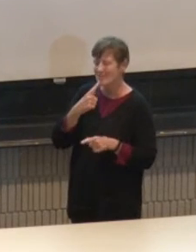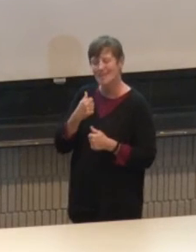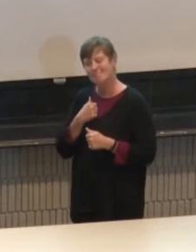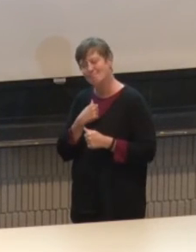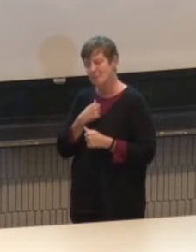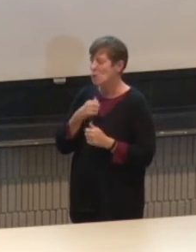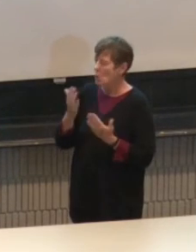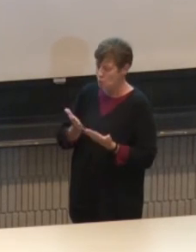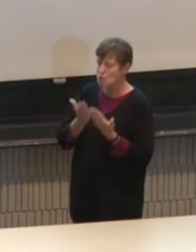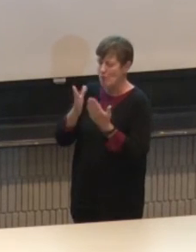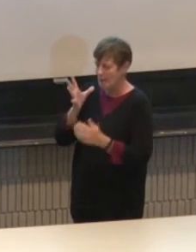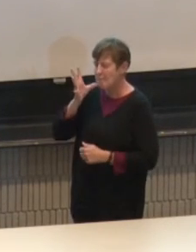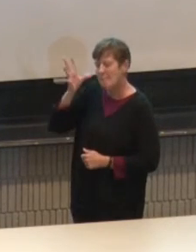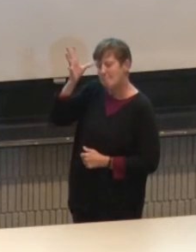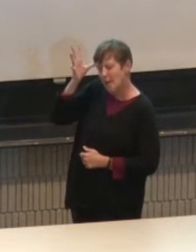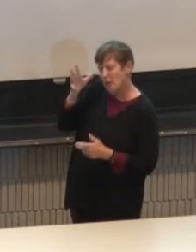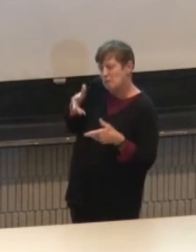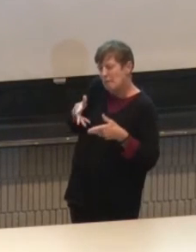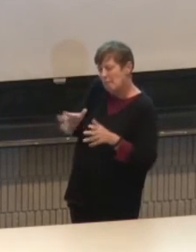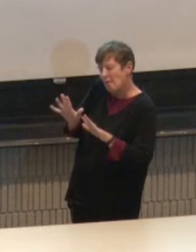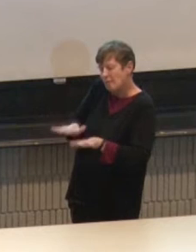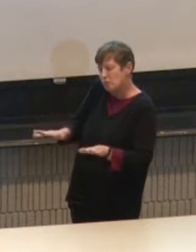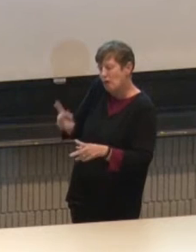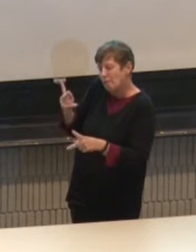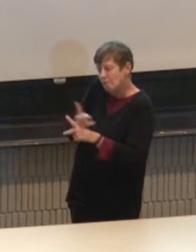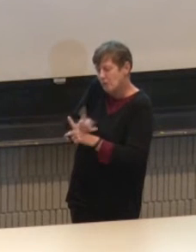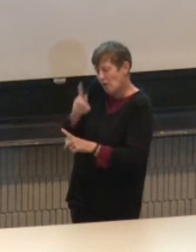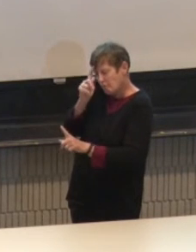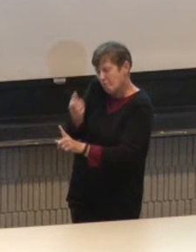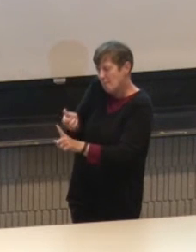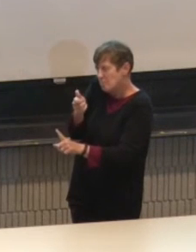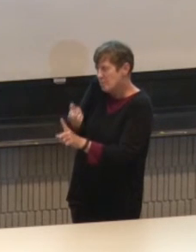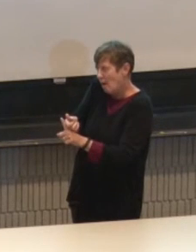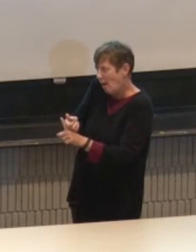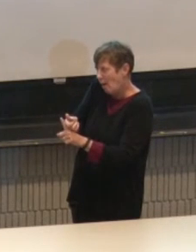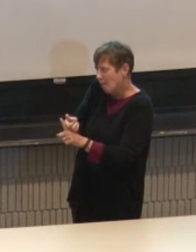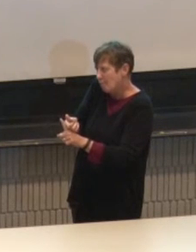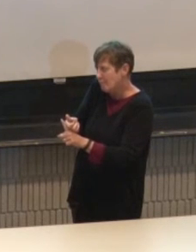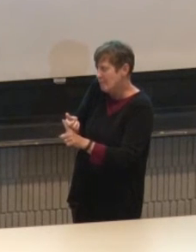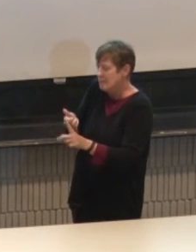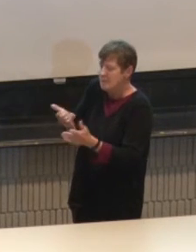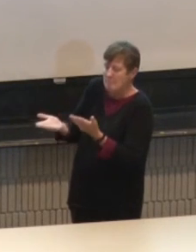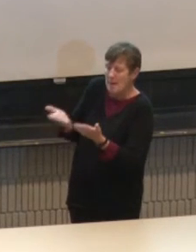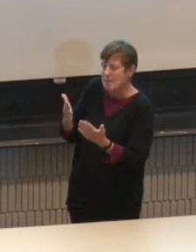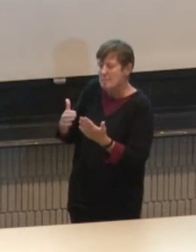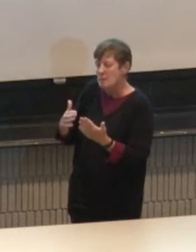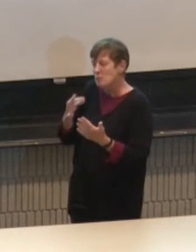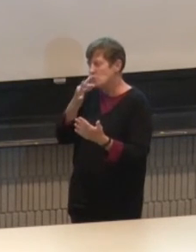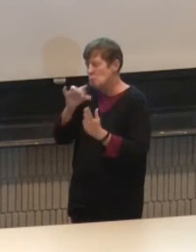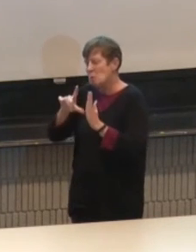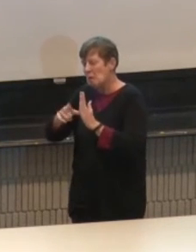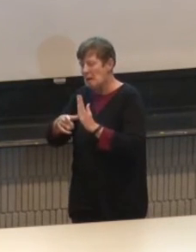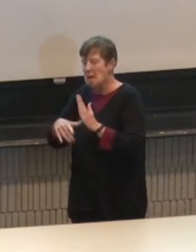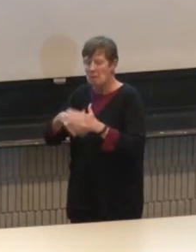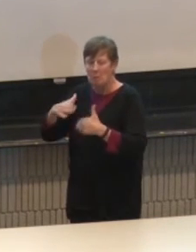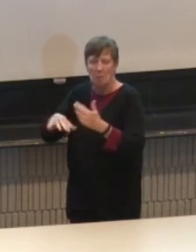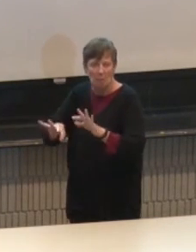the child figure out what they need. Maybe along the run, they'll figure out that they need English. Maybe they'll figure out that they